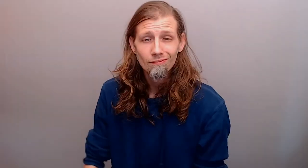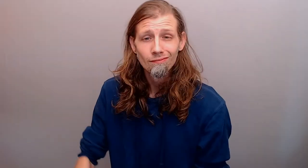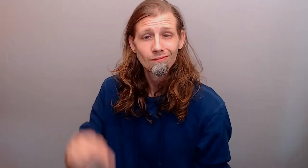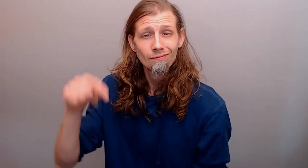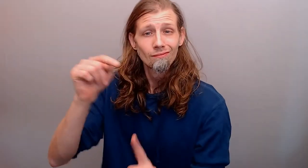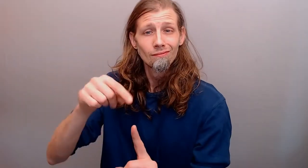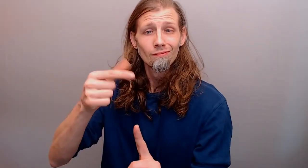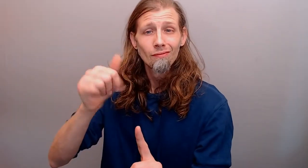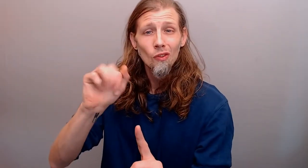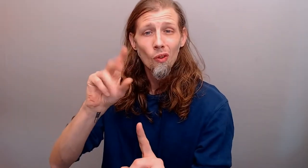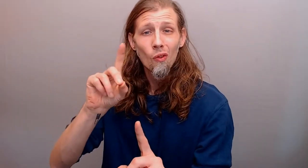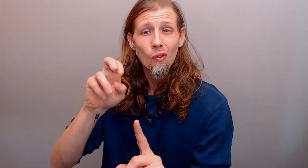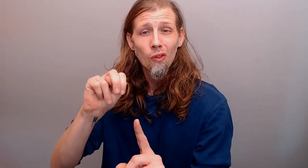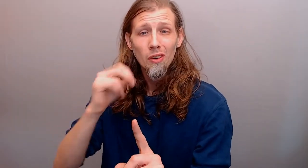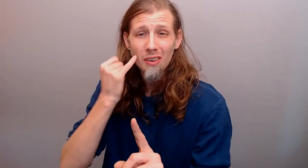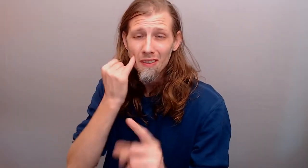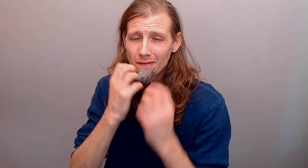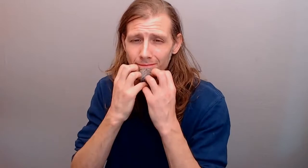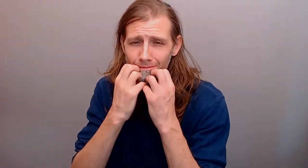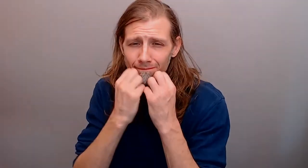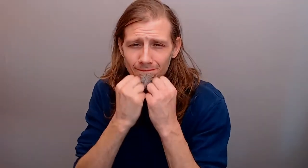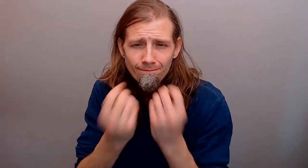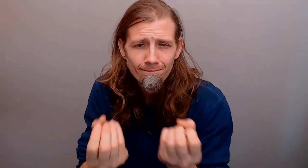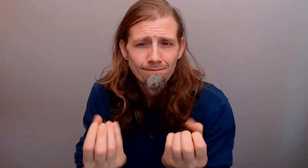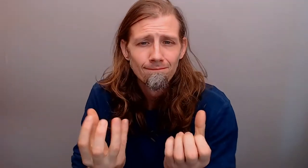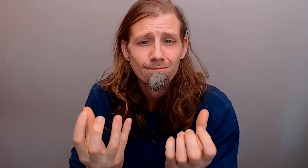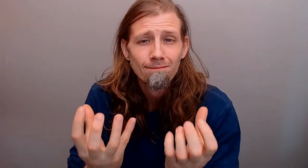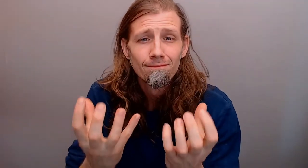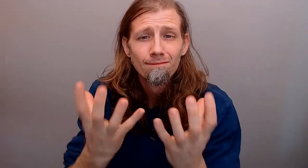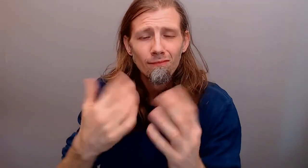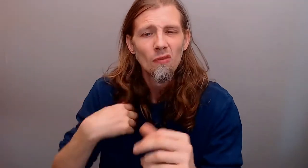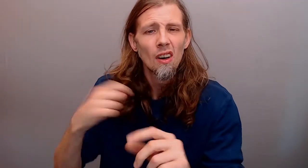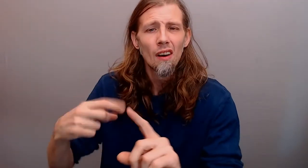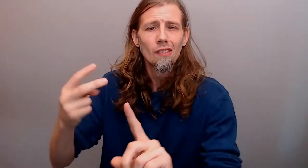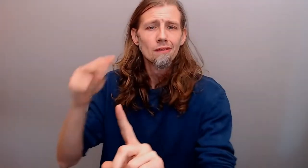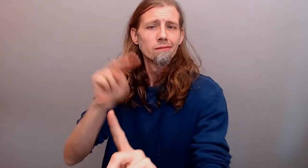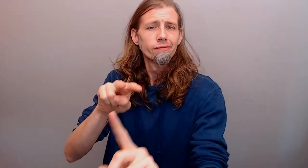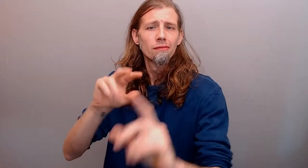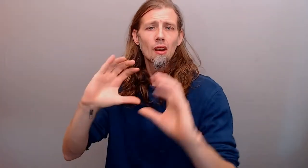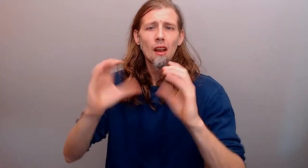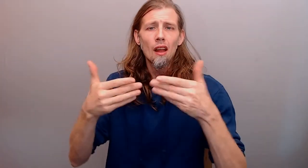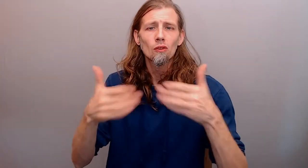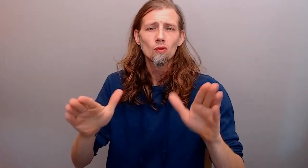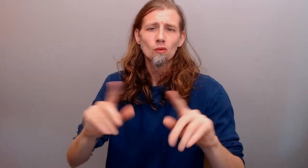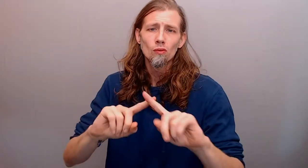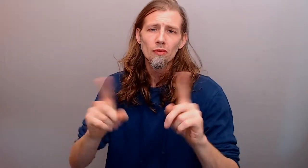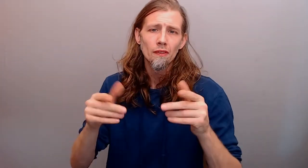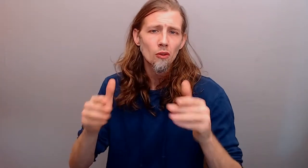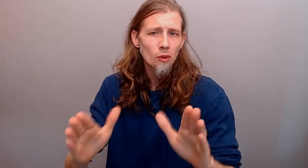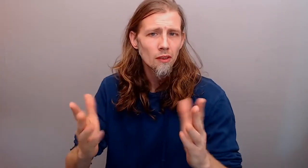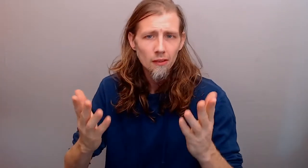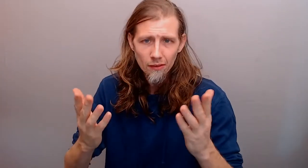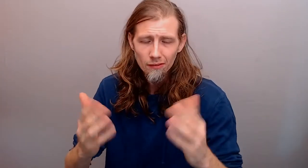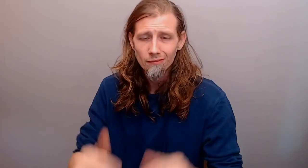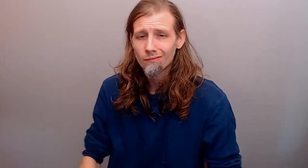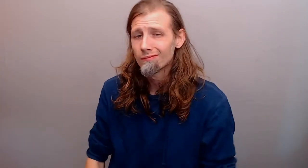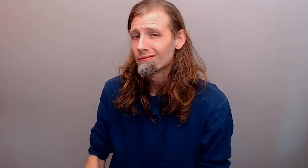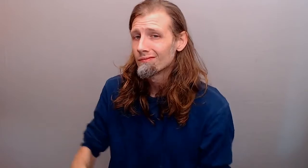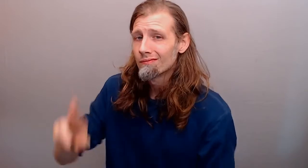our world. If we care for our garden carefully, we will begin to see our classrooms in a different